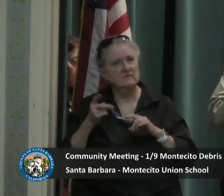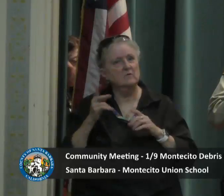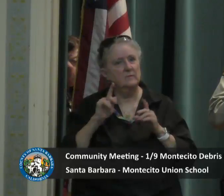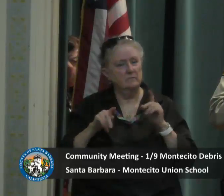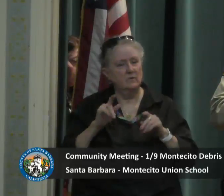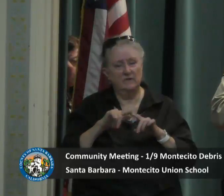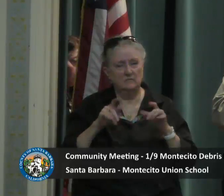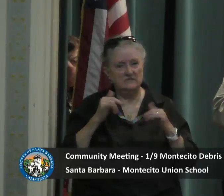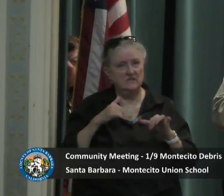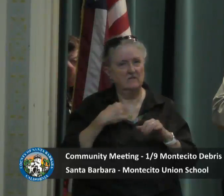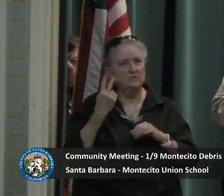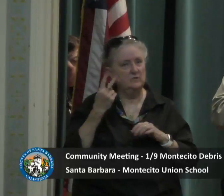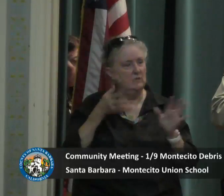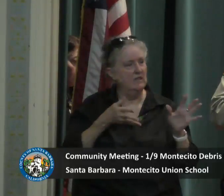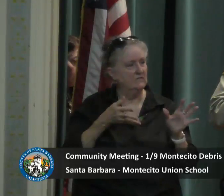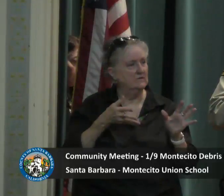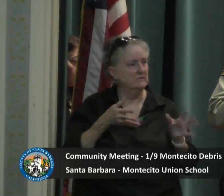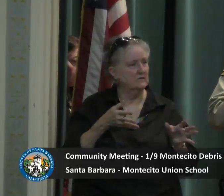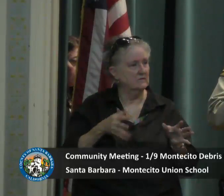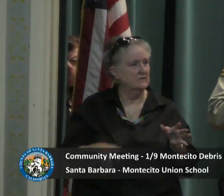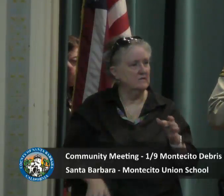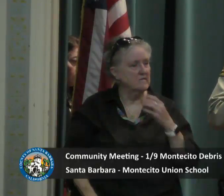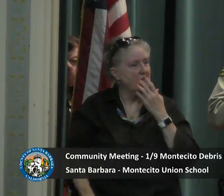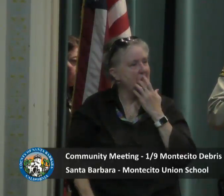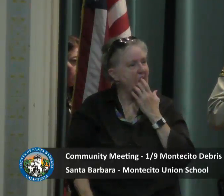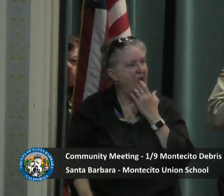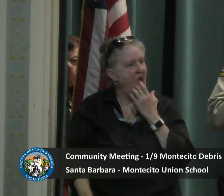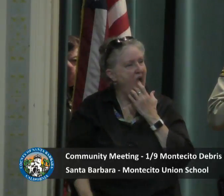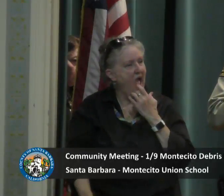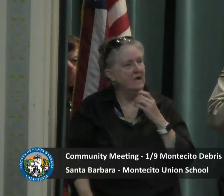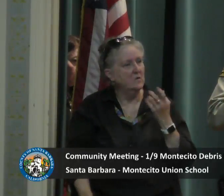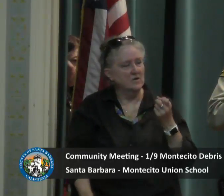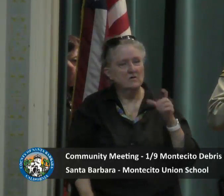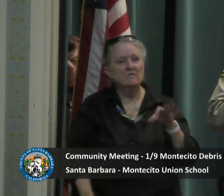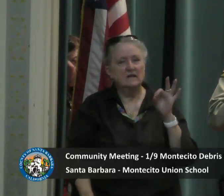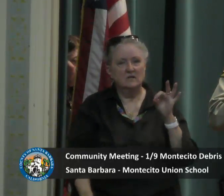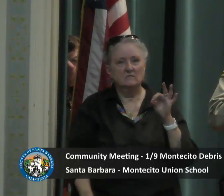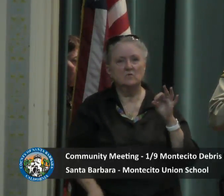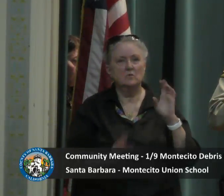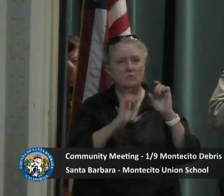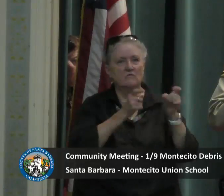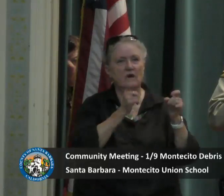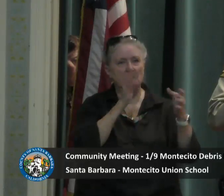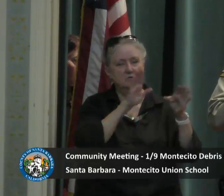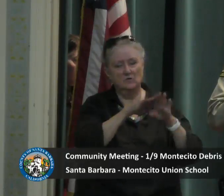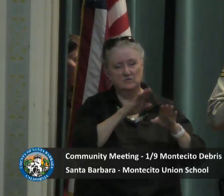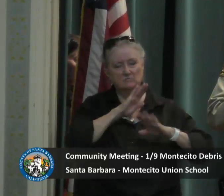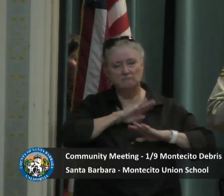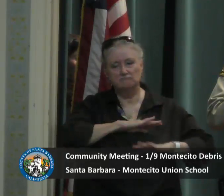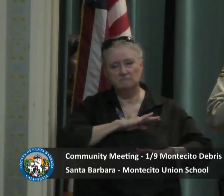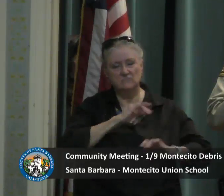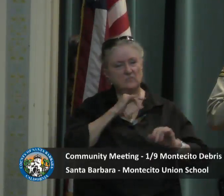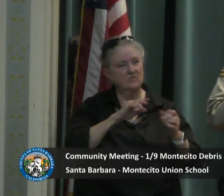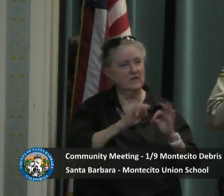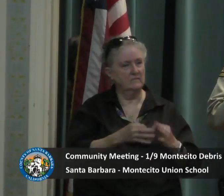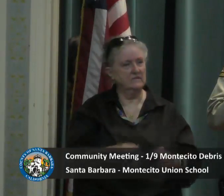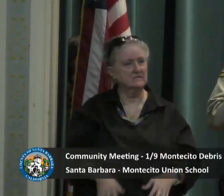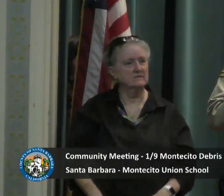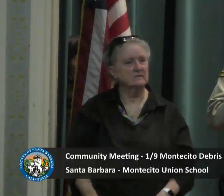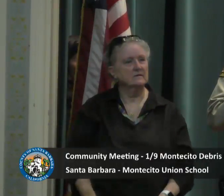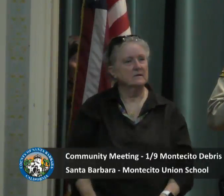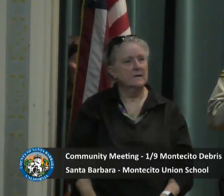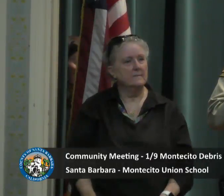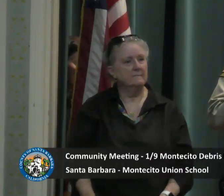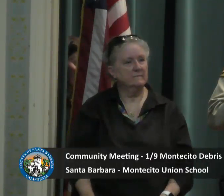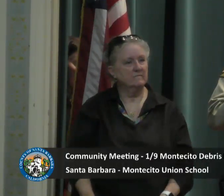We still have 2 that are outstanding, and we want to find them to provide closure to those families. So again, I can